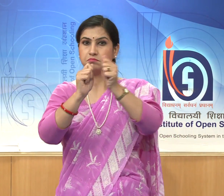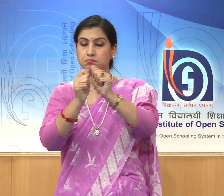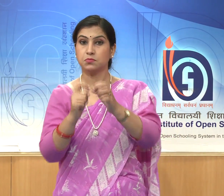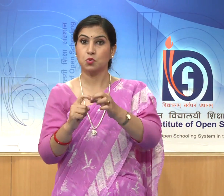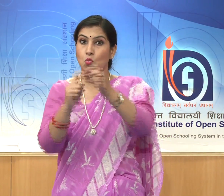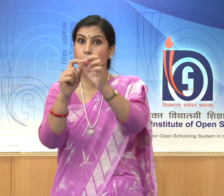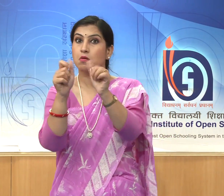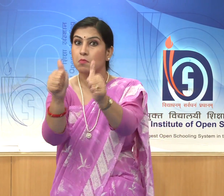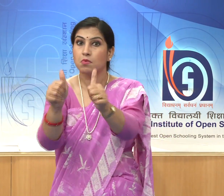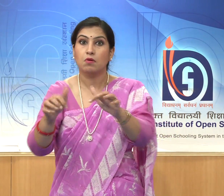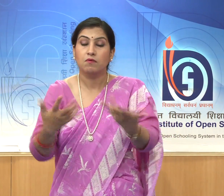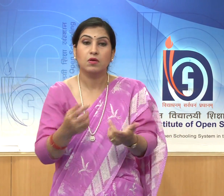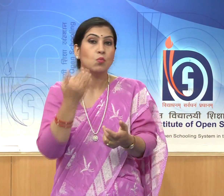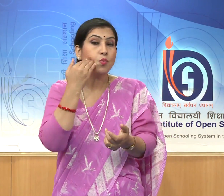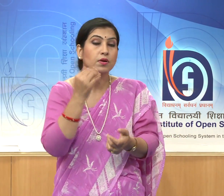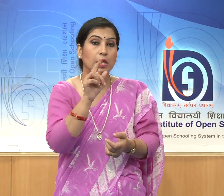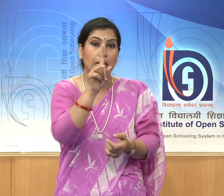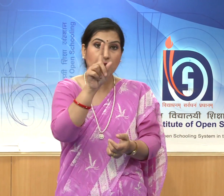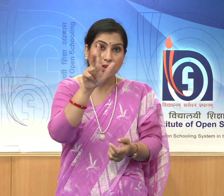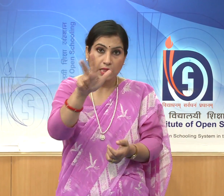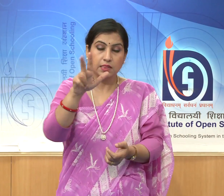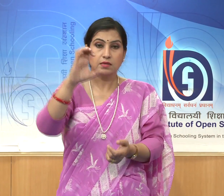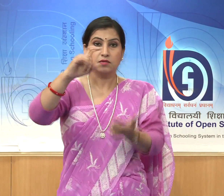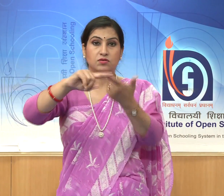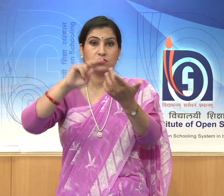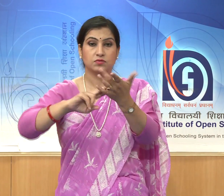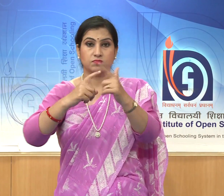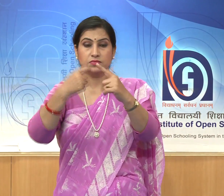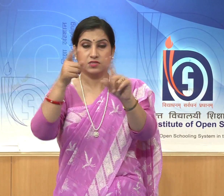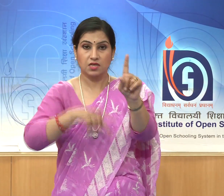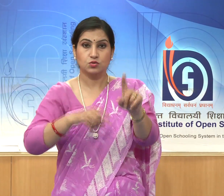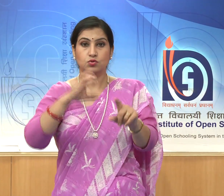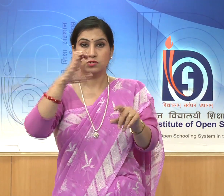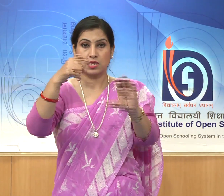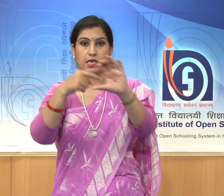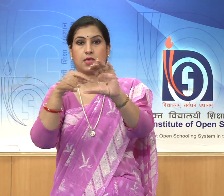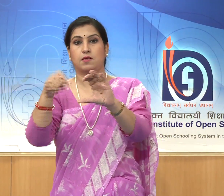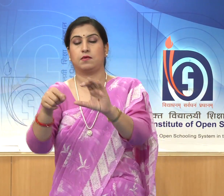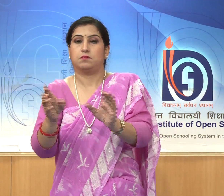in the 18th century CE.